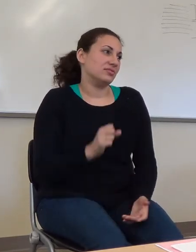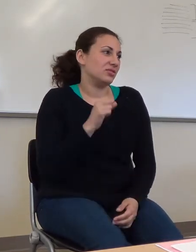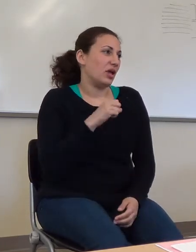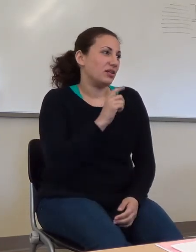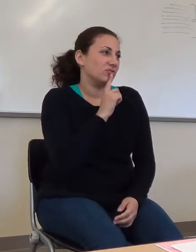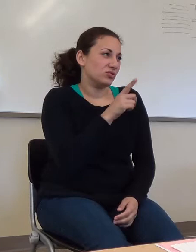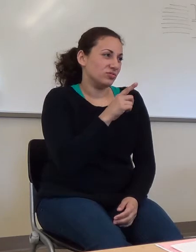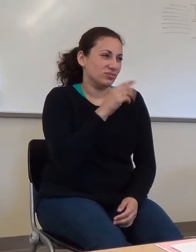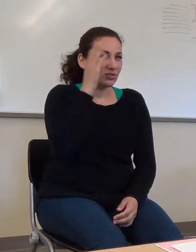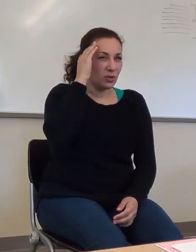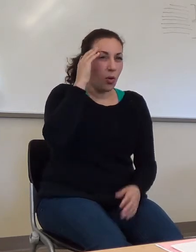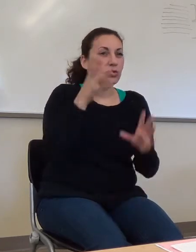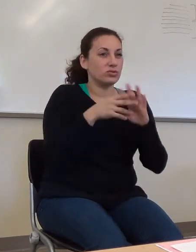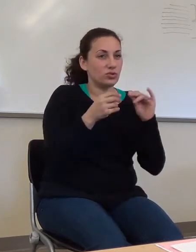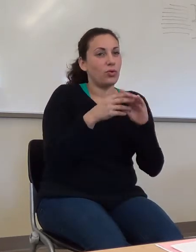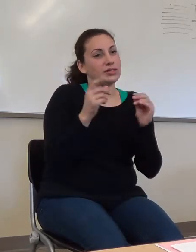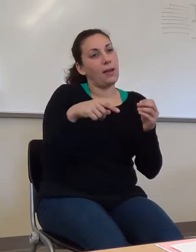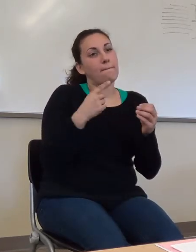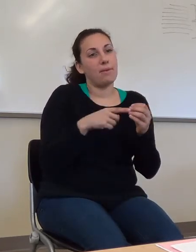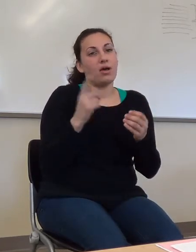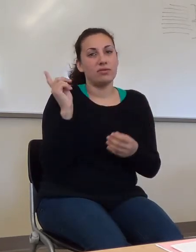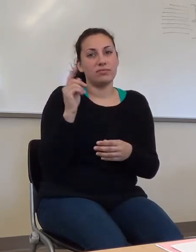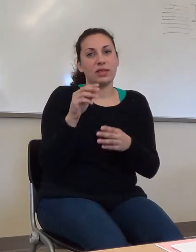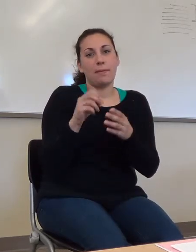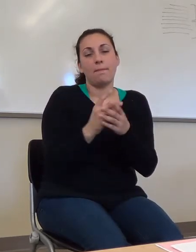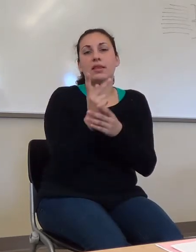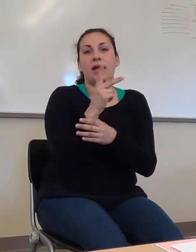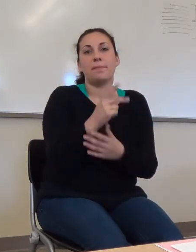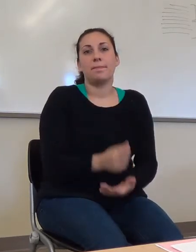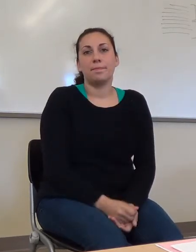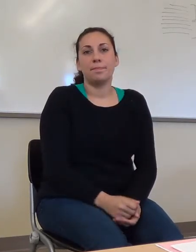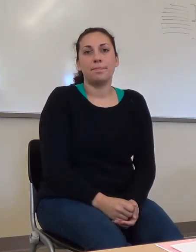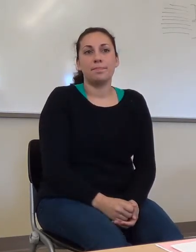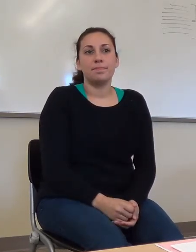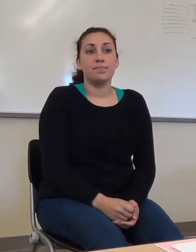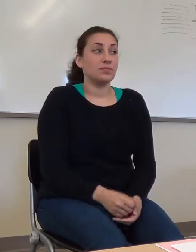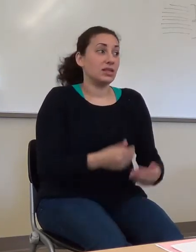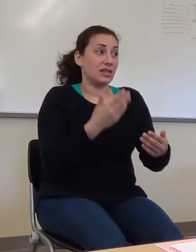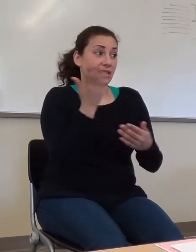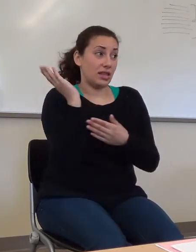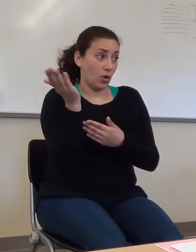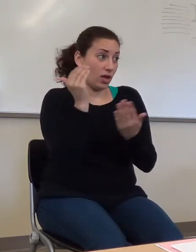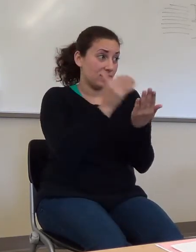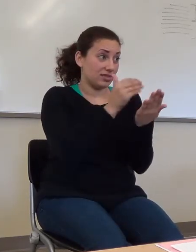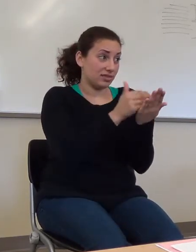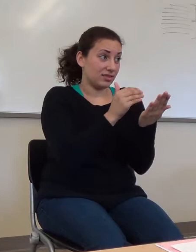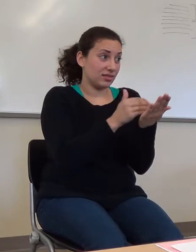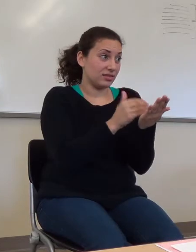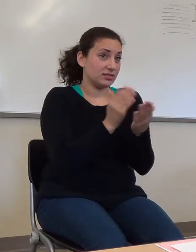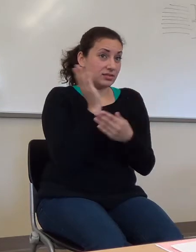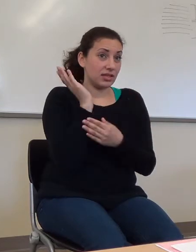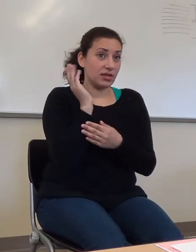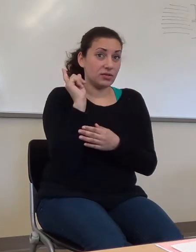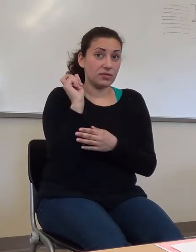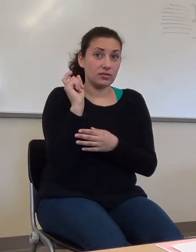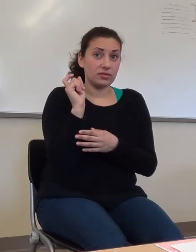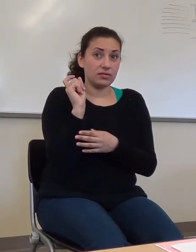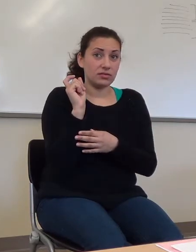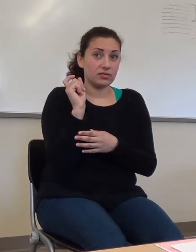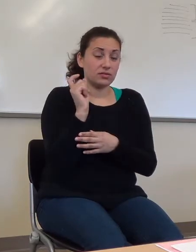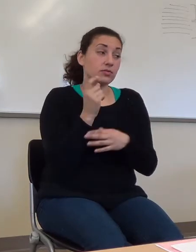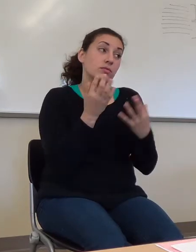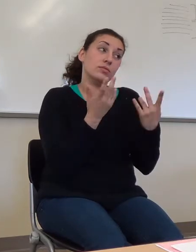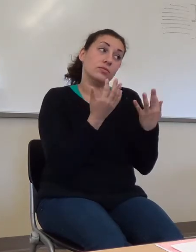sure that's going to be about the Venus flytrap. Is there a list in this? Now wait a